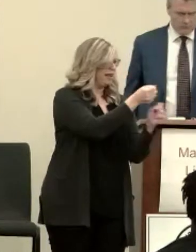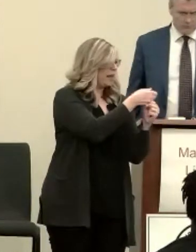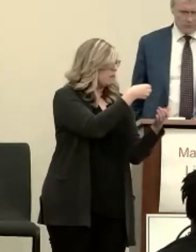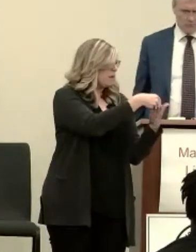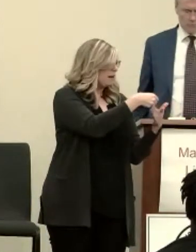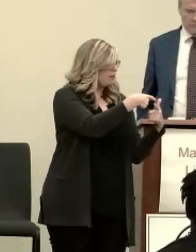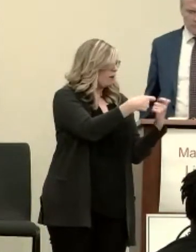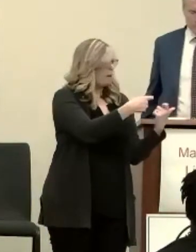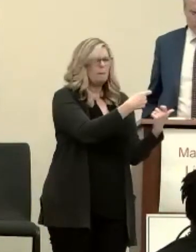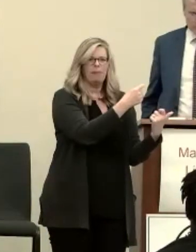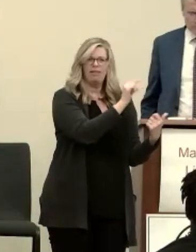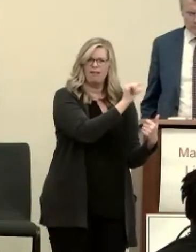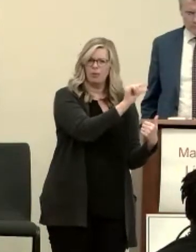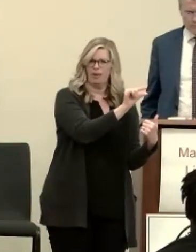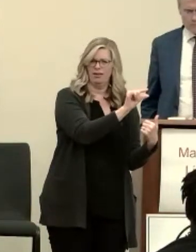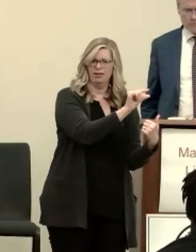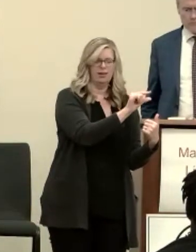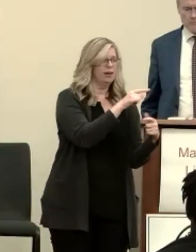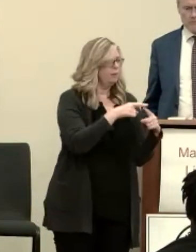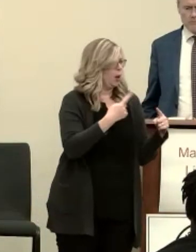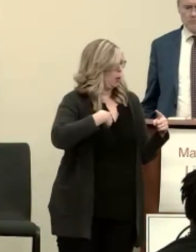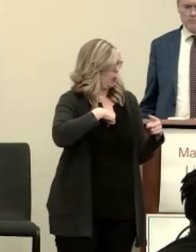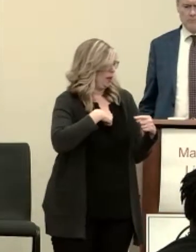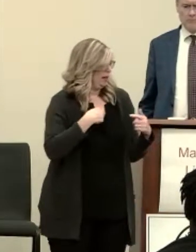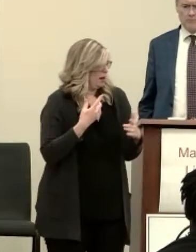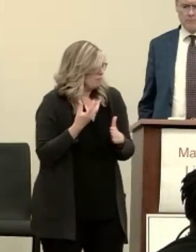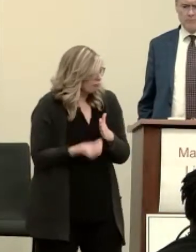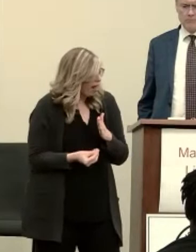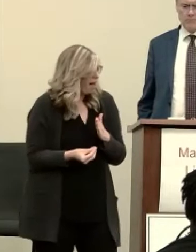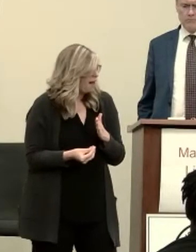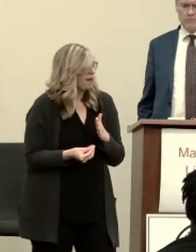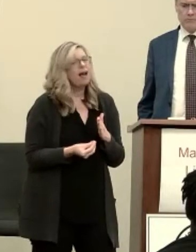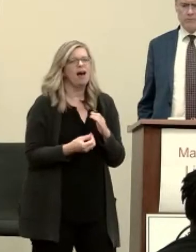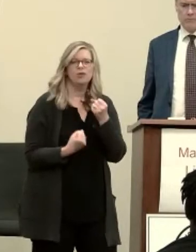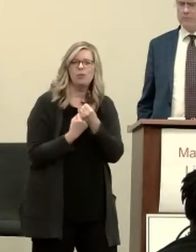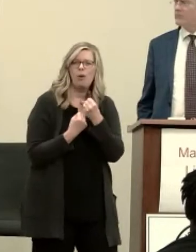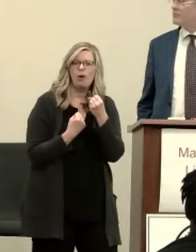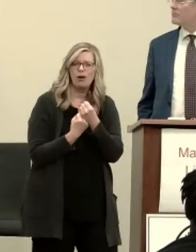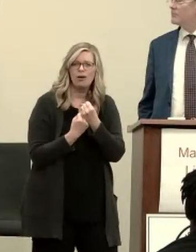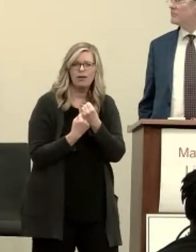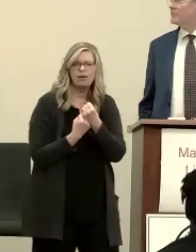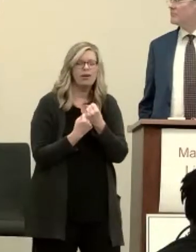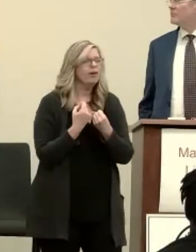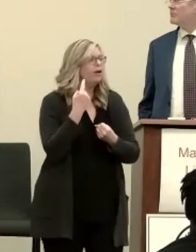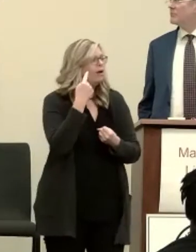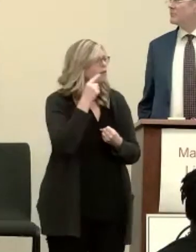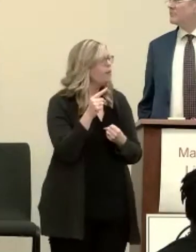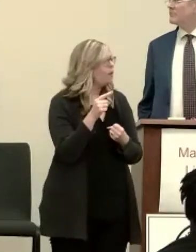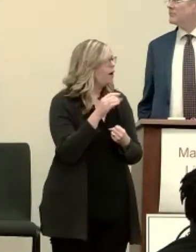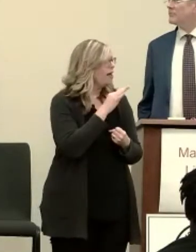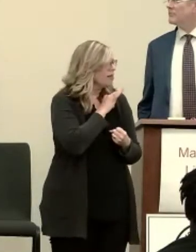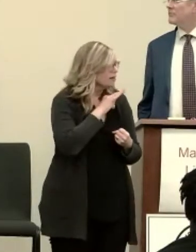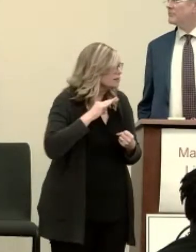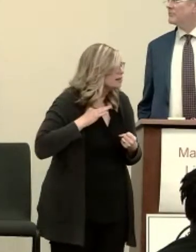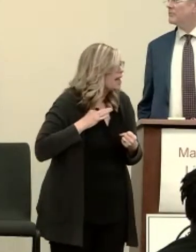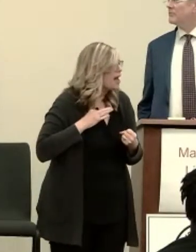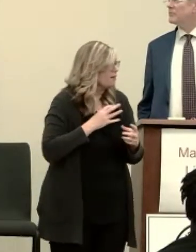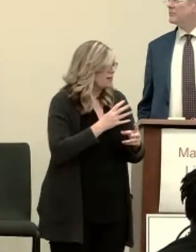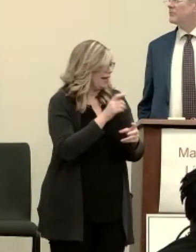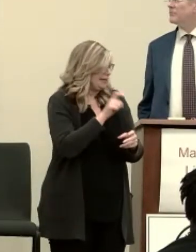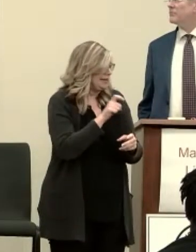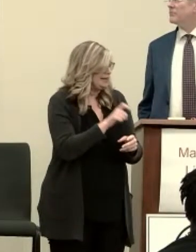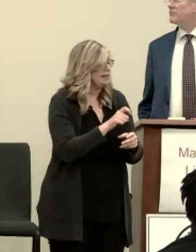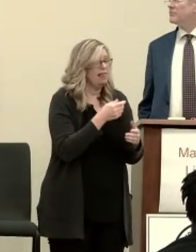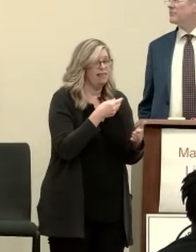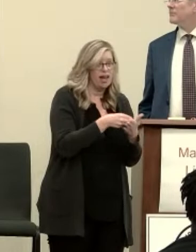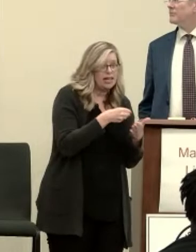we have a lack of basic supports for the staff to receive the funding and the training